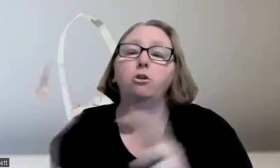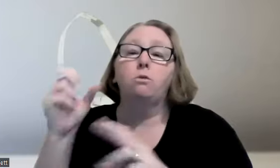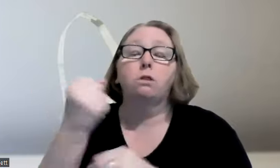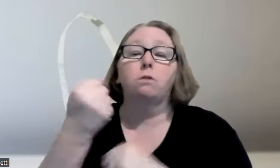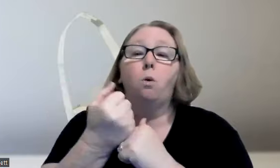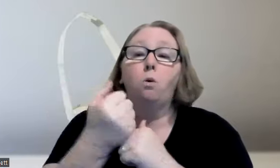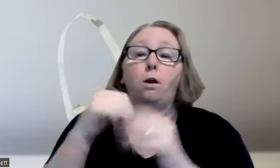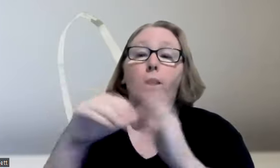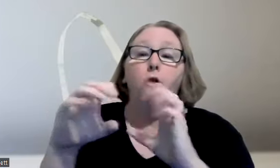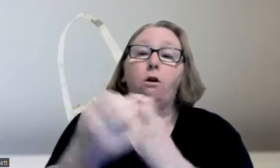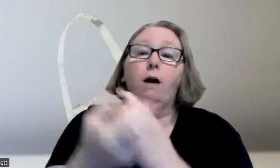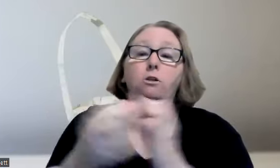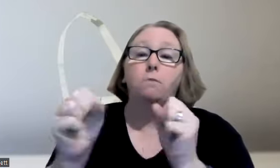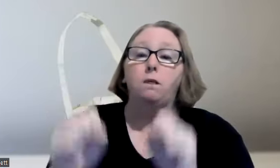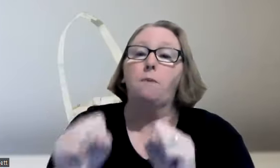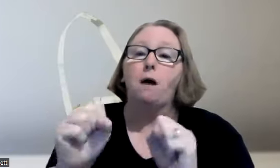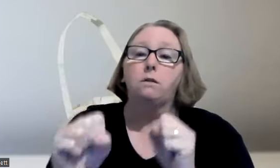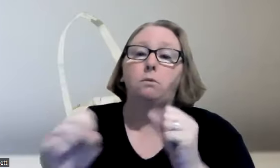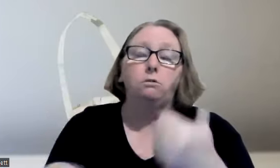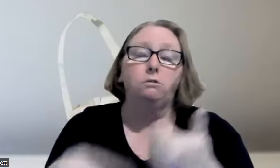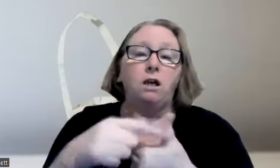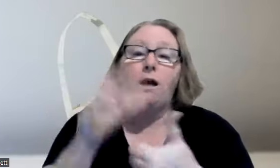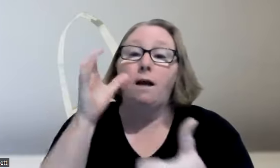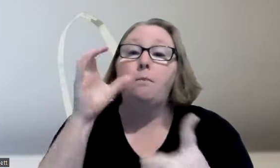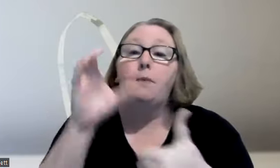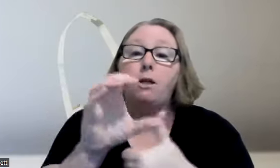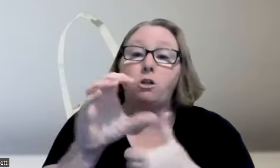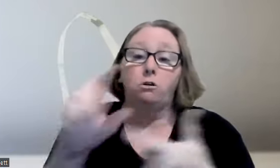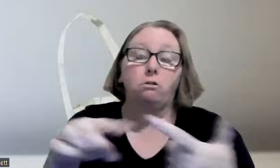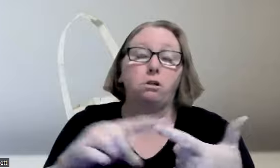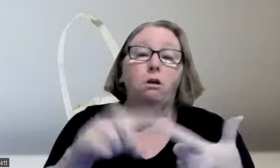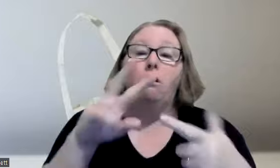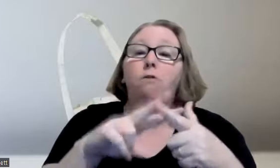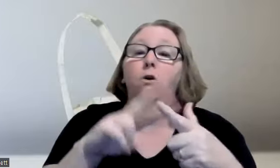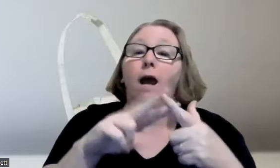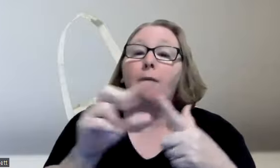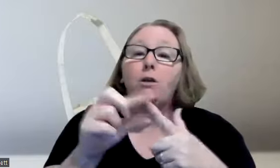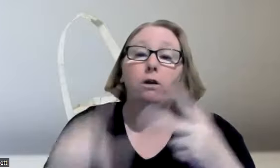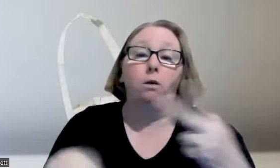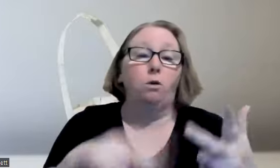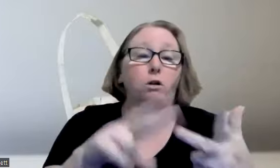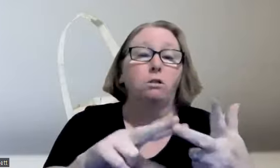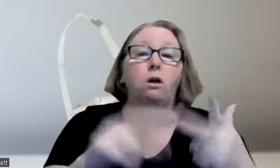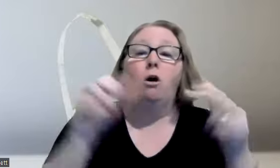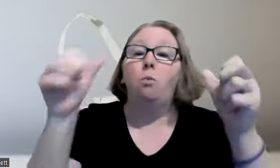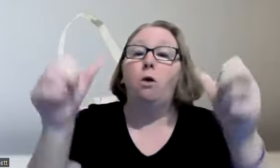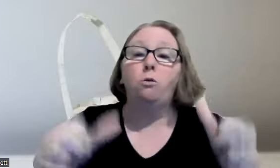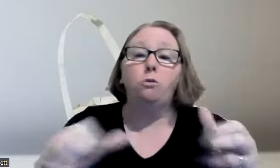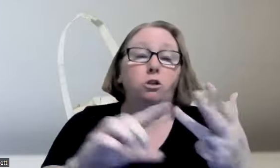visual support in your classroom as possible. Pictures, vocabulary words,